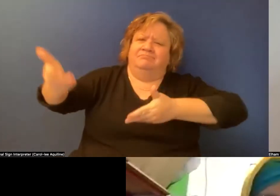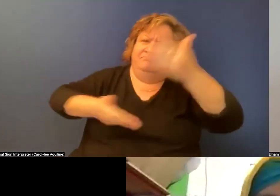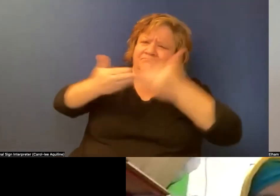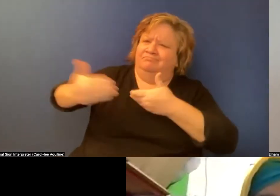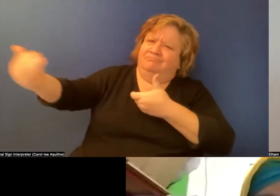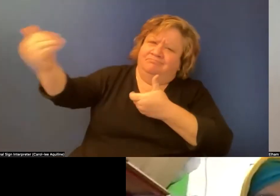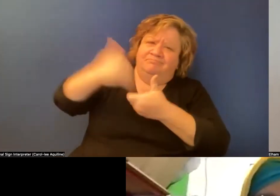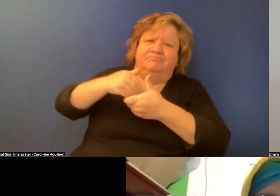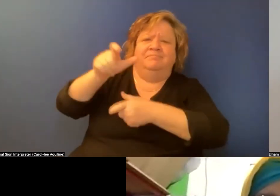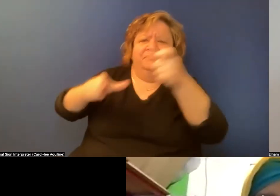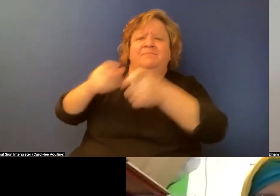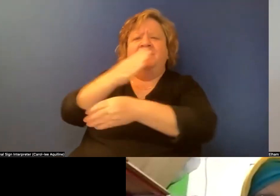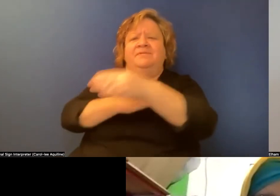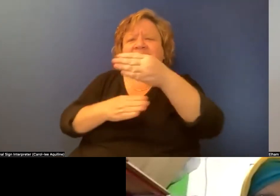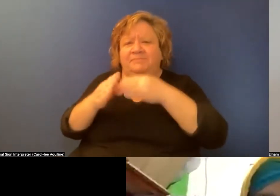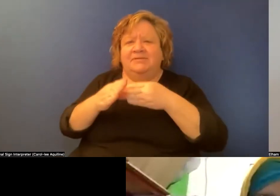by mentioning that